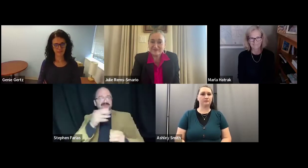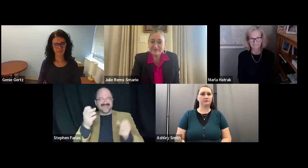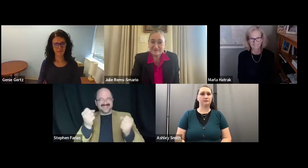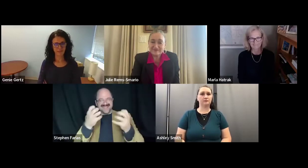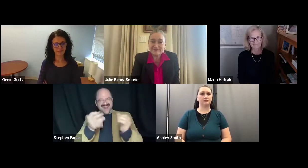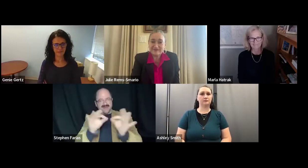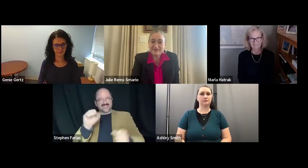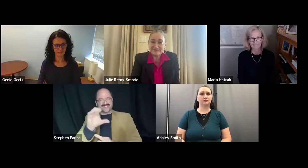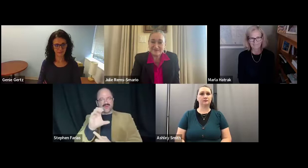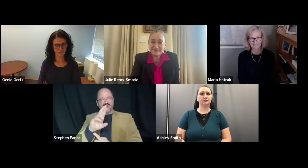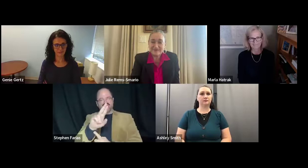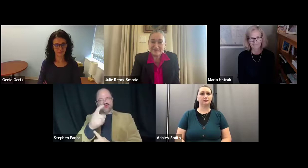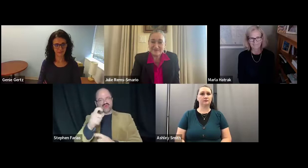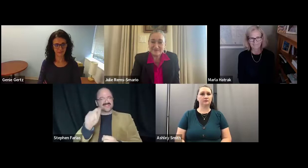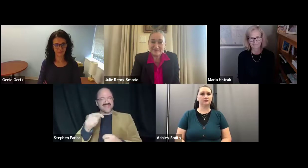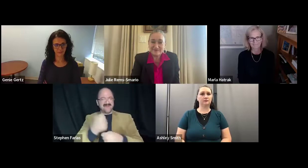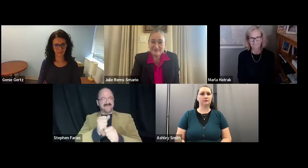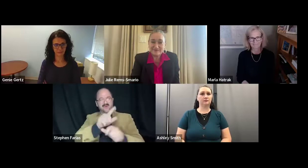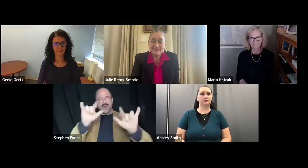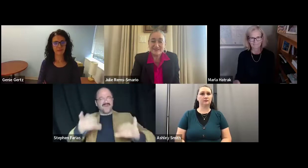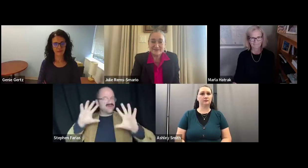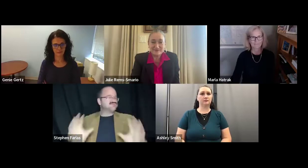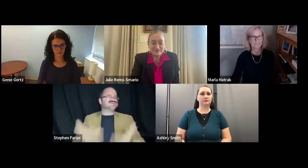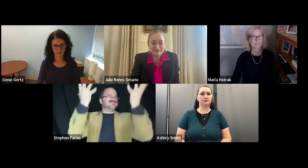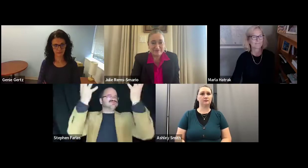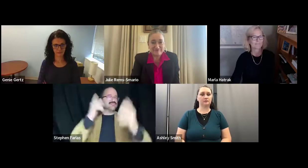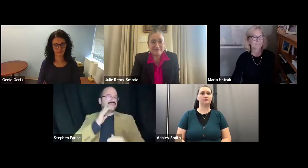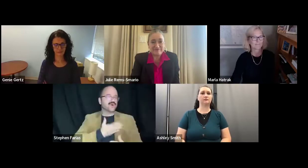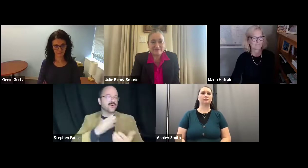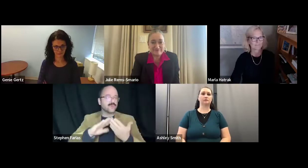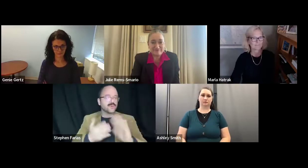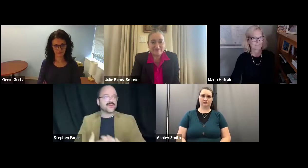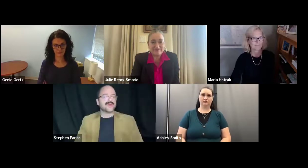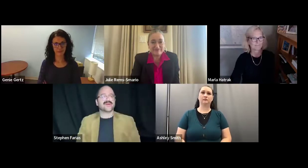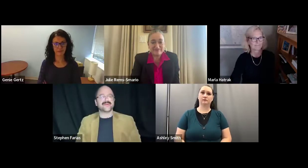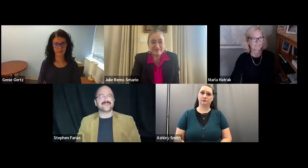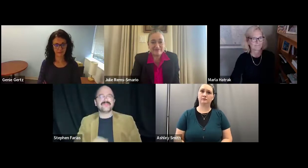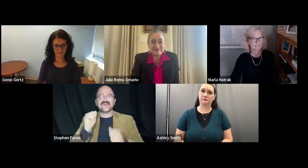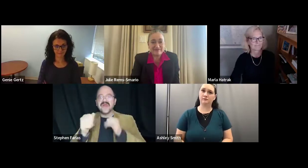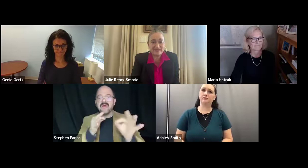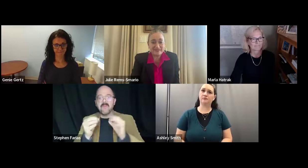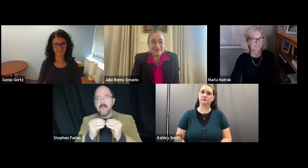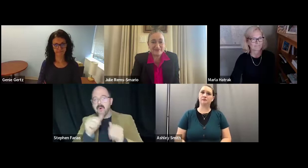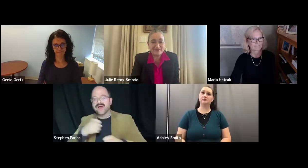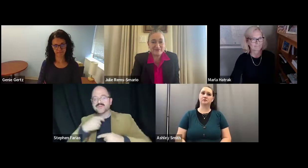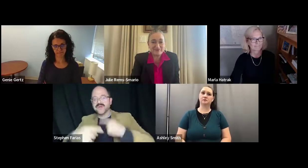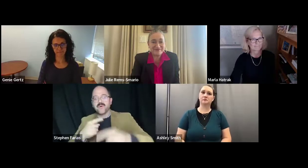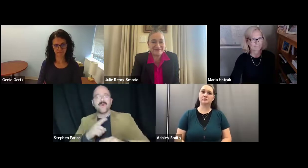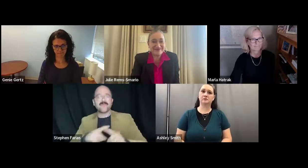whole community, these children's parents. At the crux of all of this is language. And for us to truly